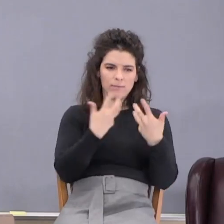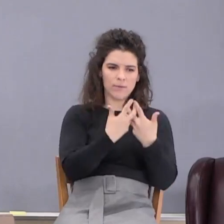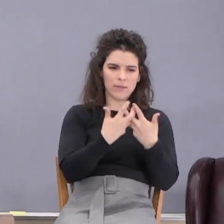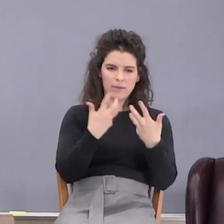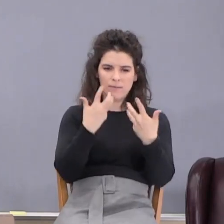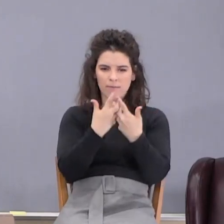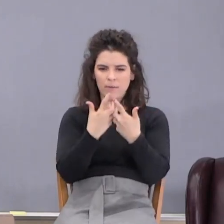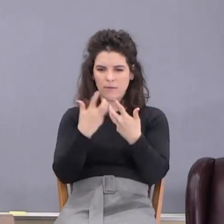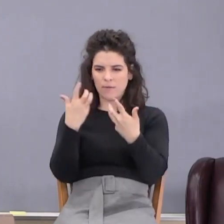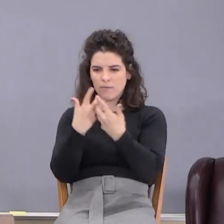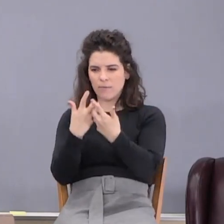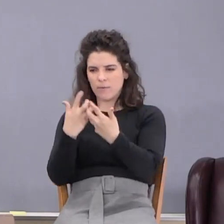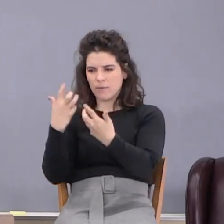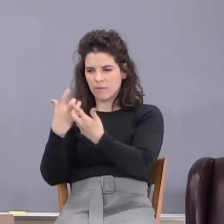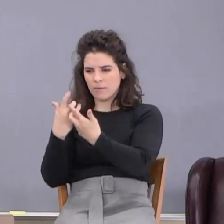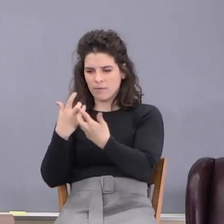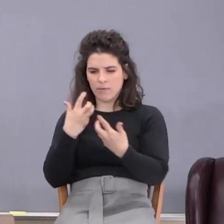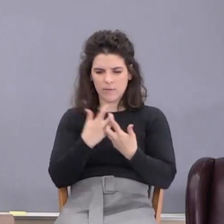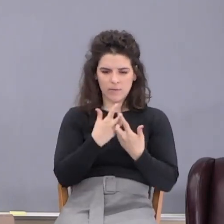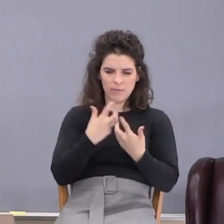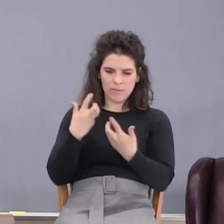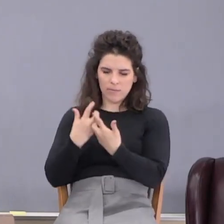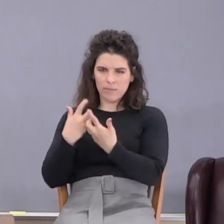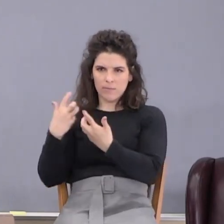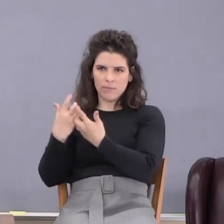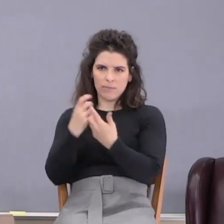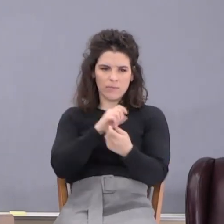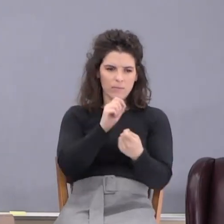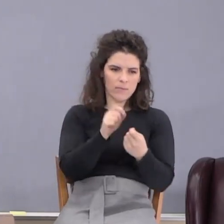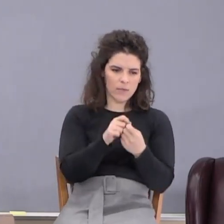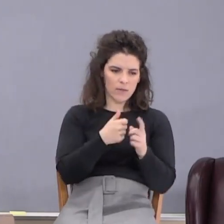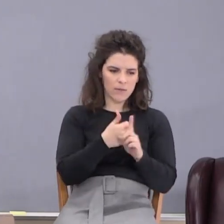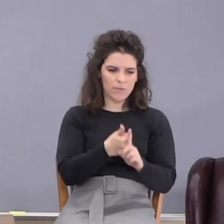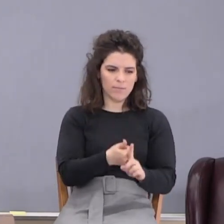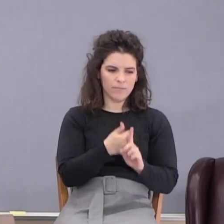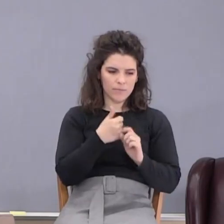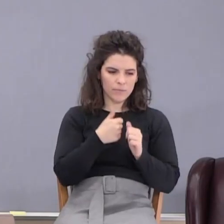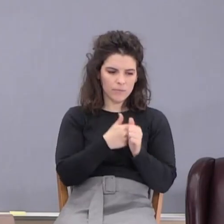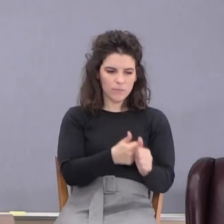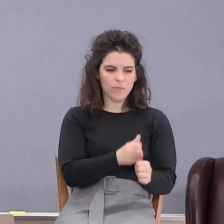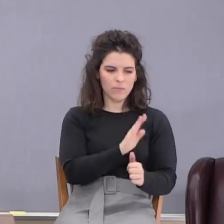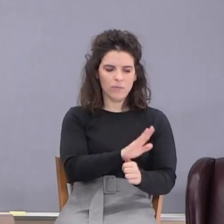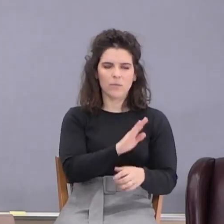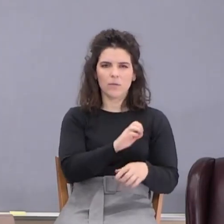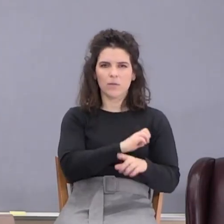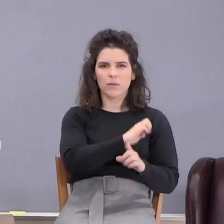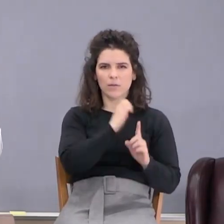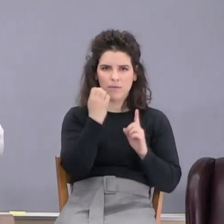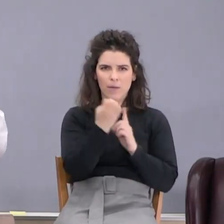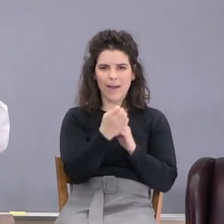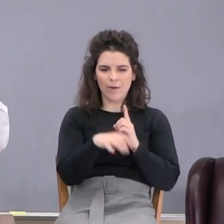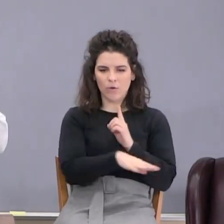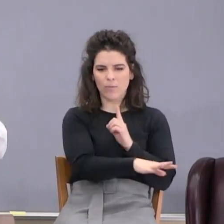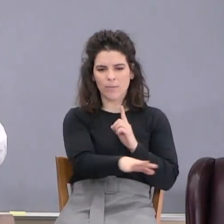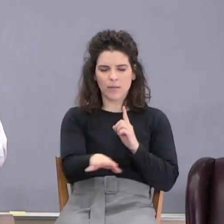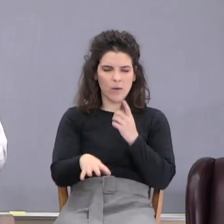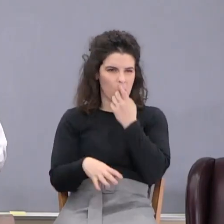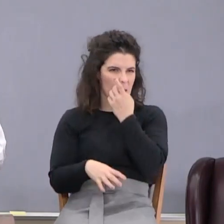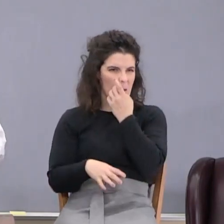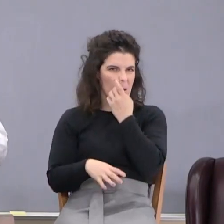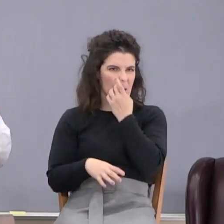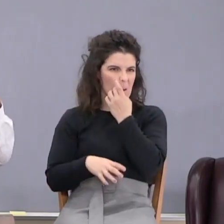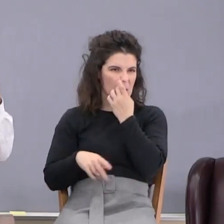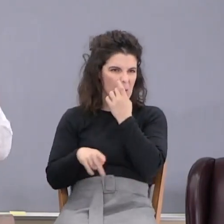everything exactly according to its environment, all right? So Paul, he's going through all of